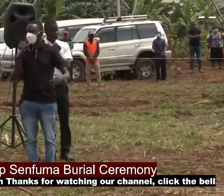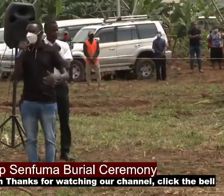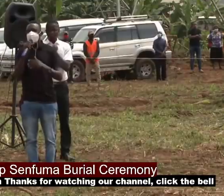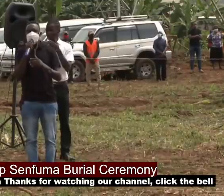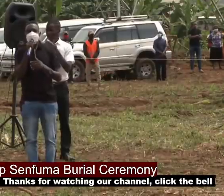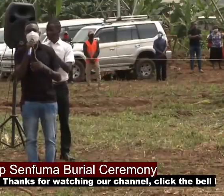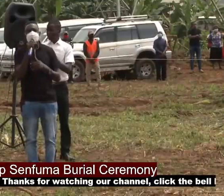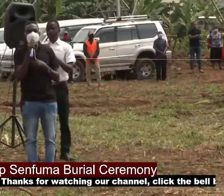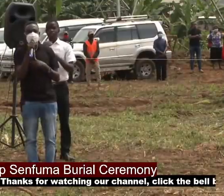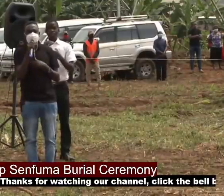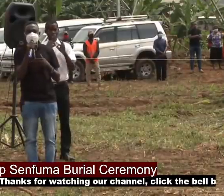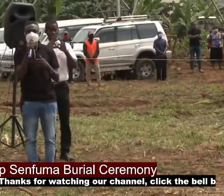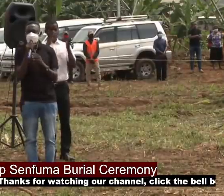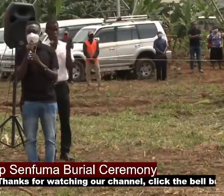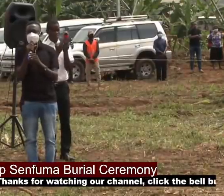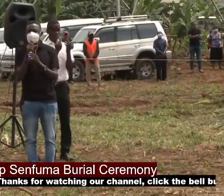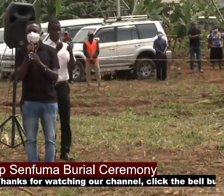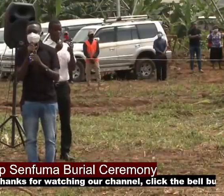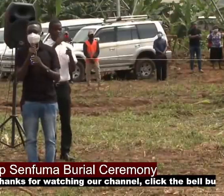Literally,